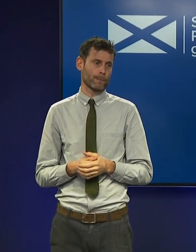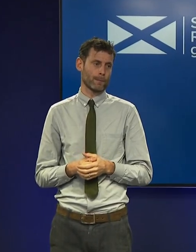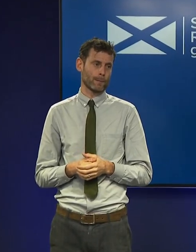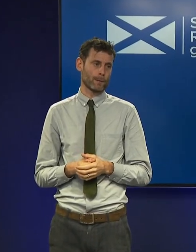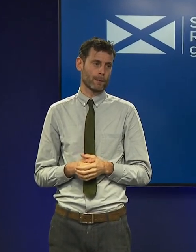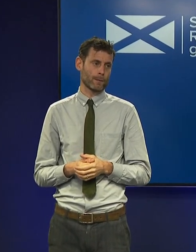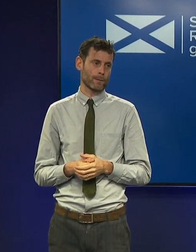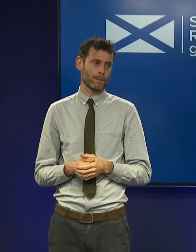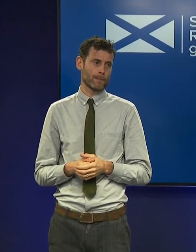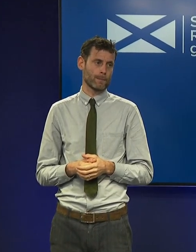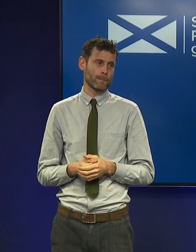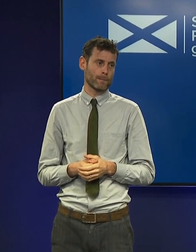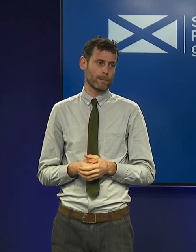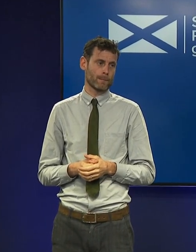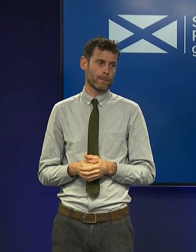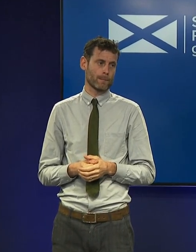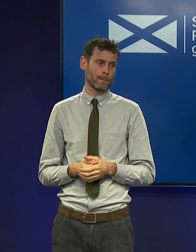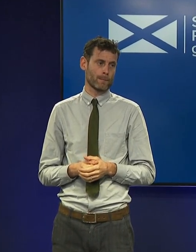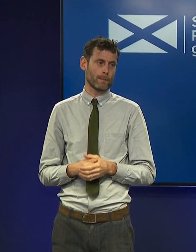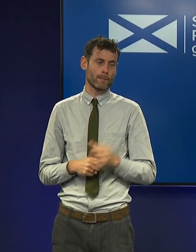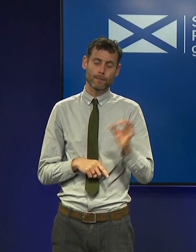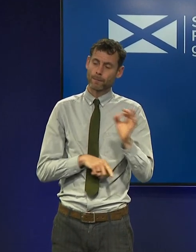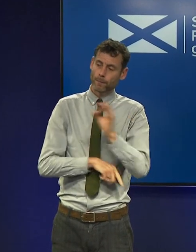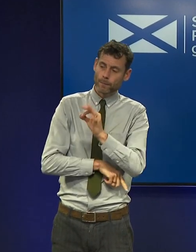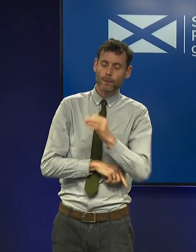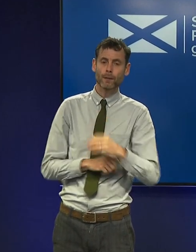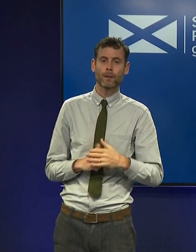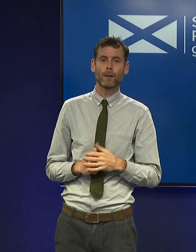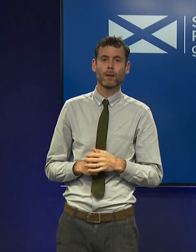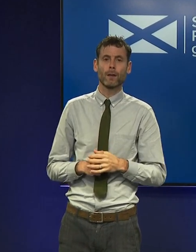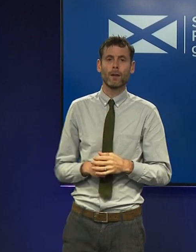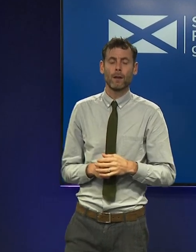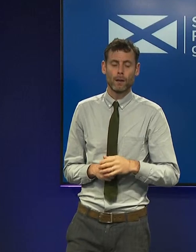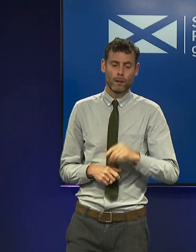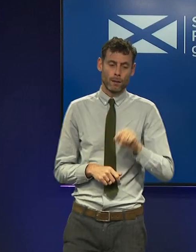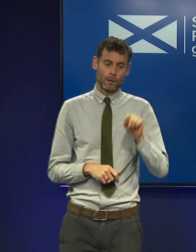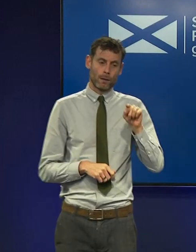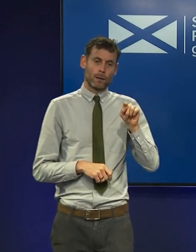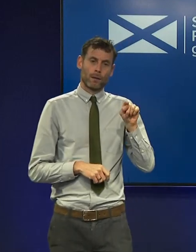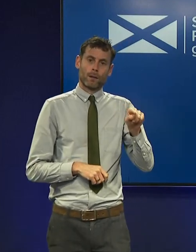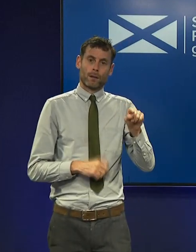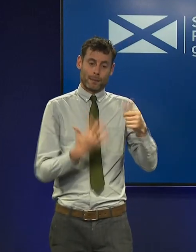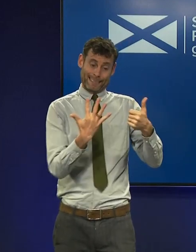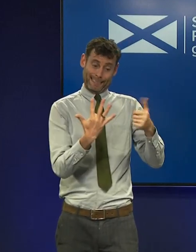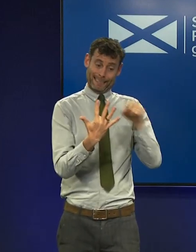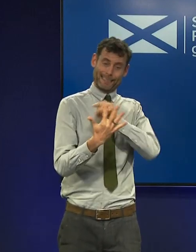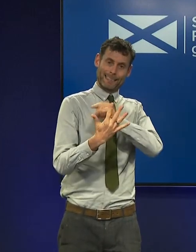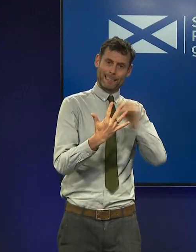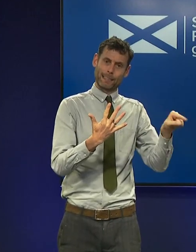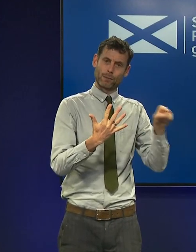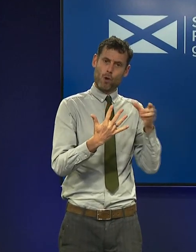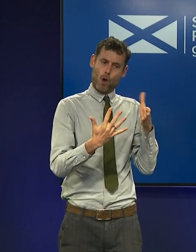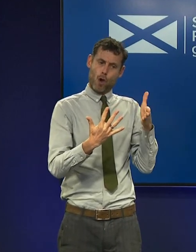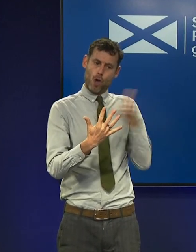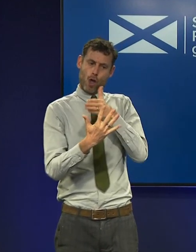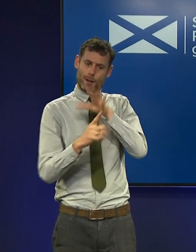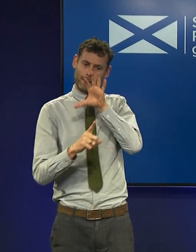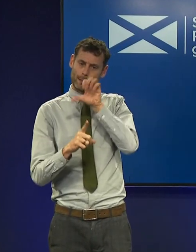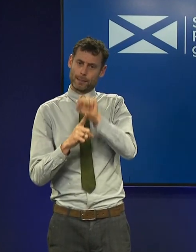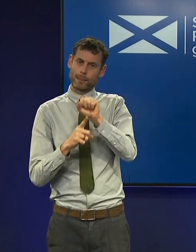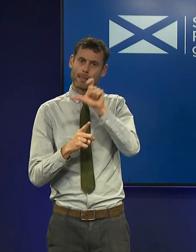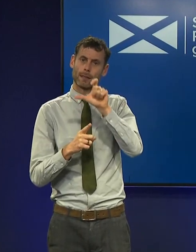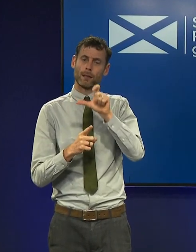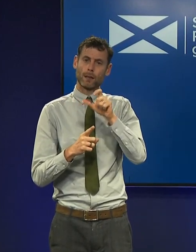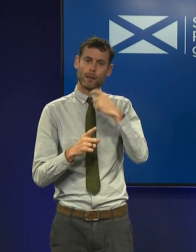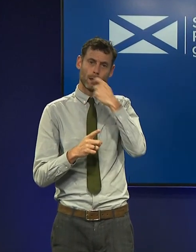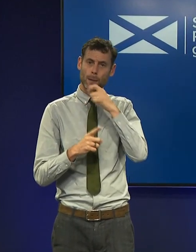Just to CMO, on what date did the PCR test take place for our earliest identified Omicron case? And on